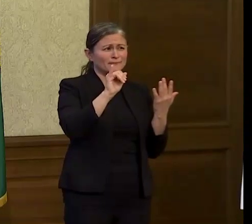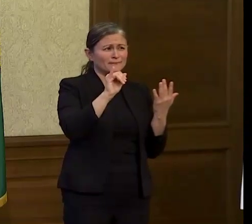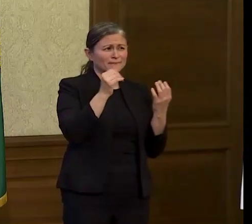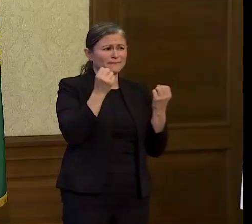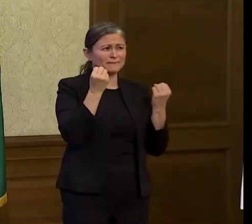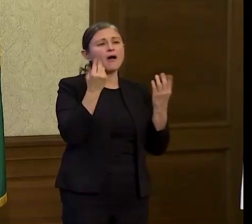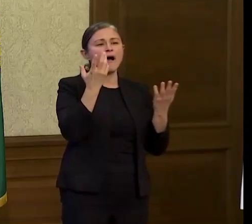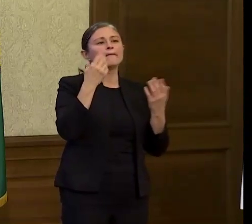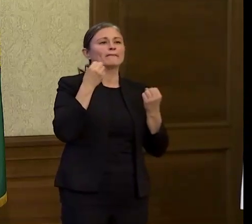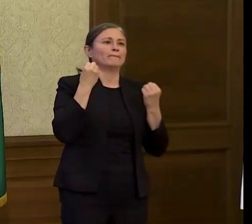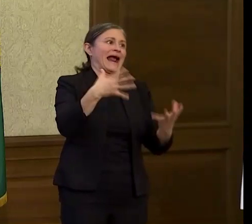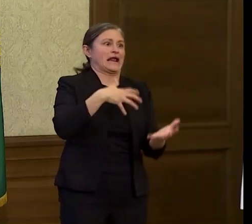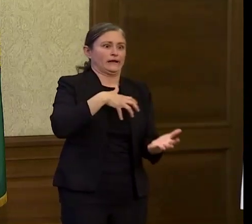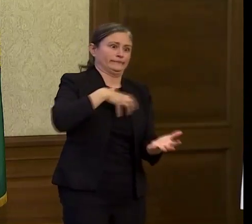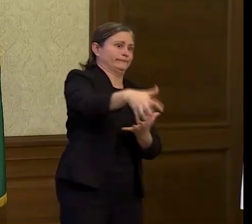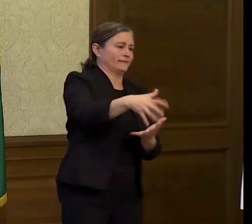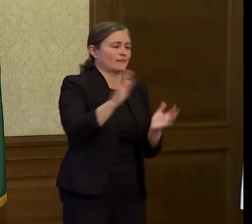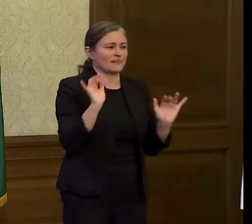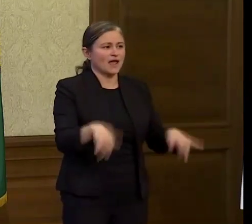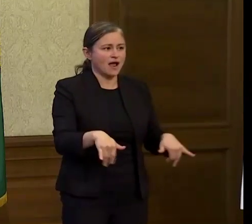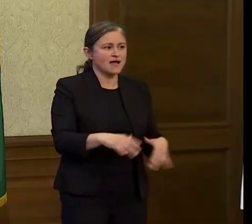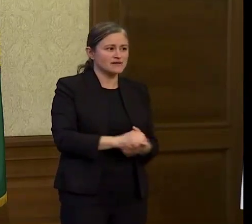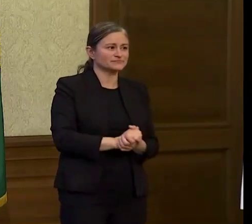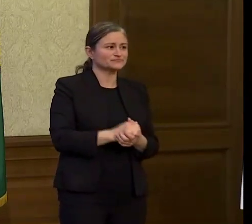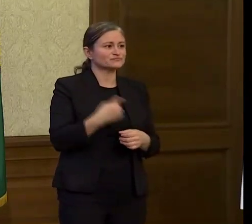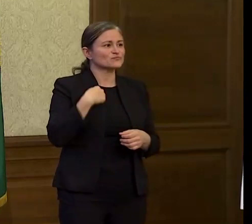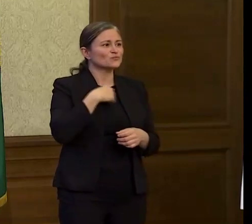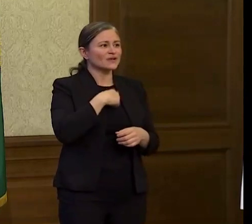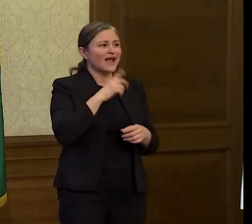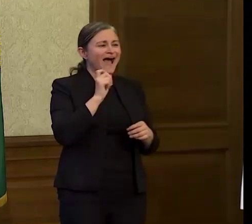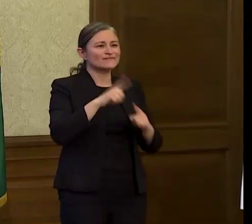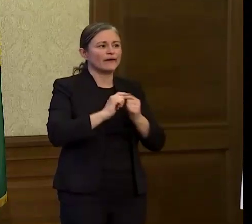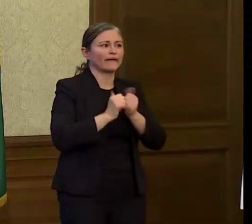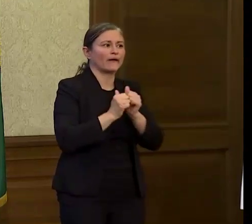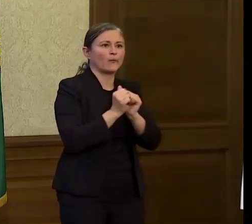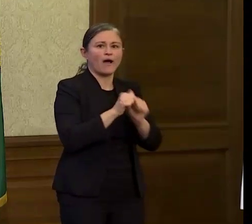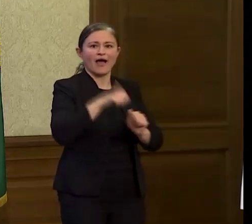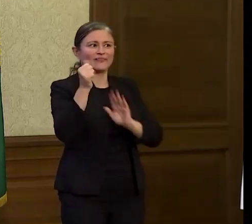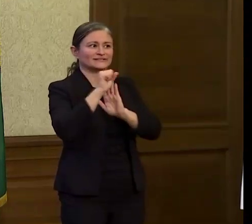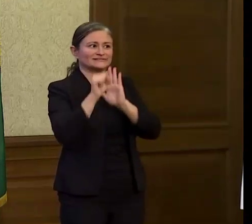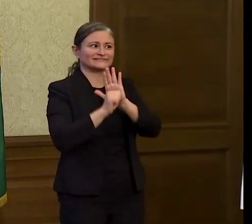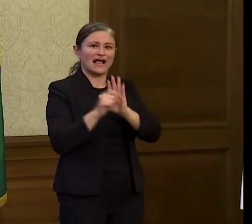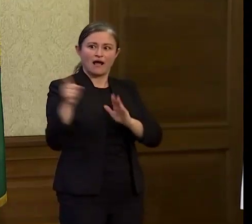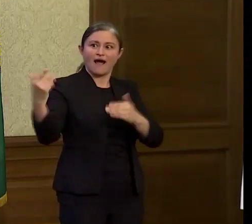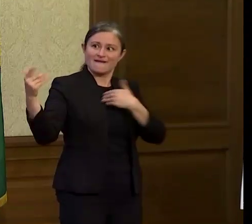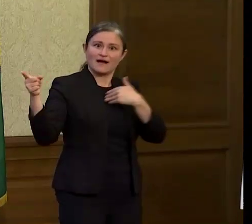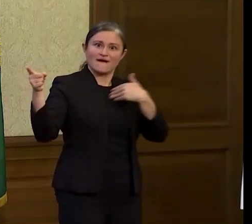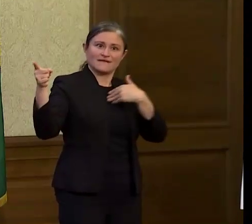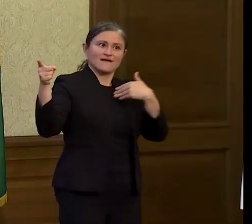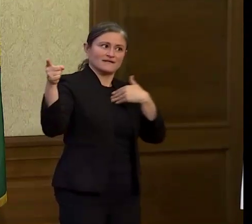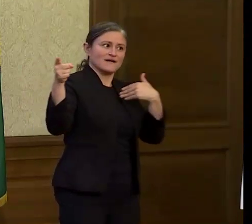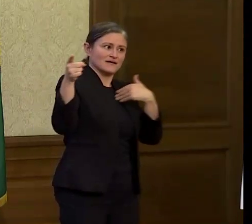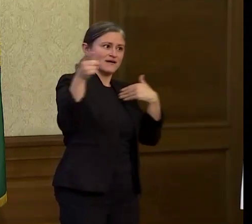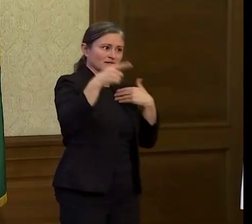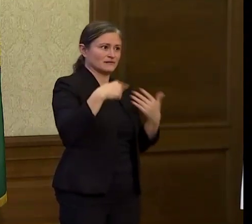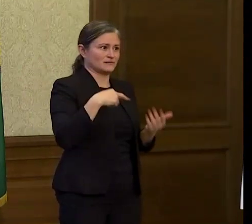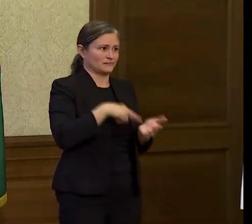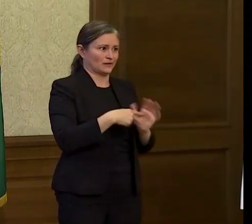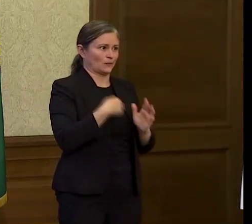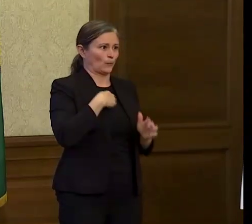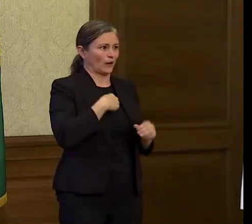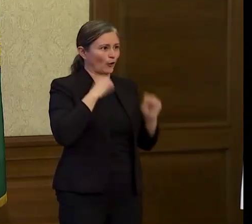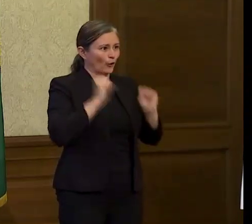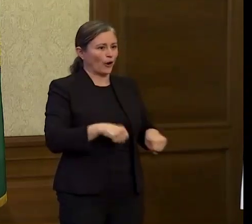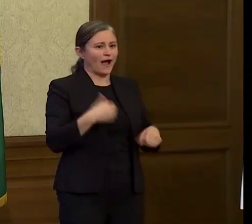with 49 other states rather than having a federal assistance, but we're getting really good success.